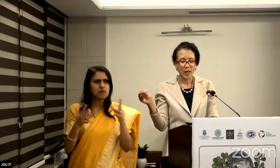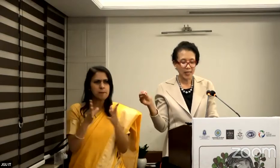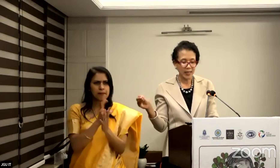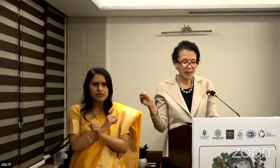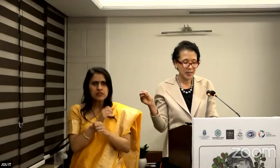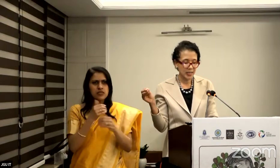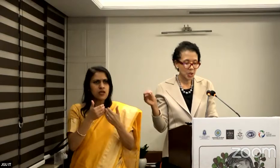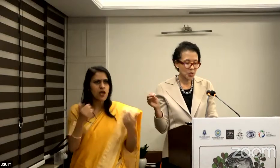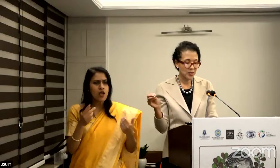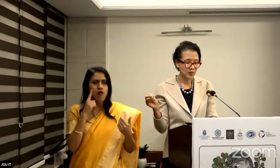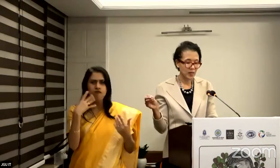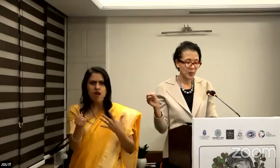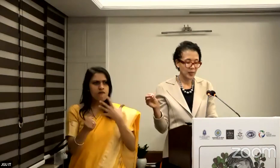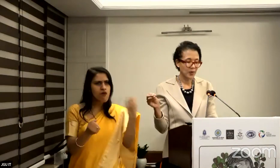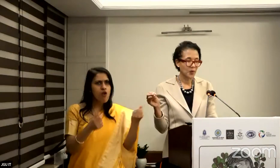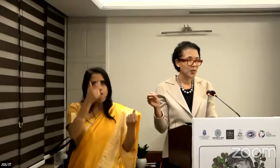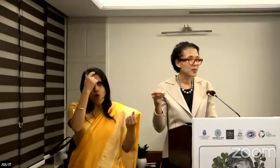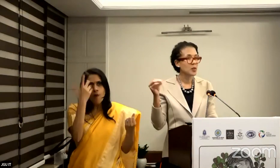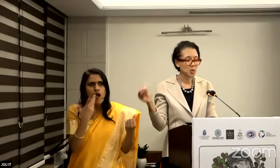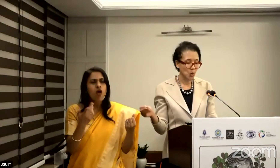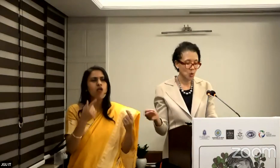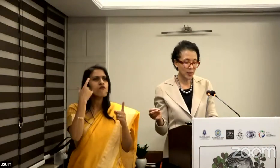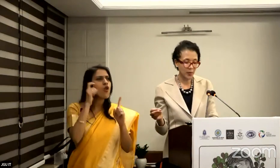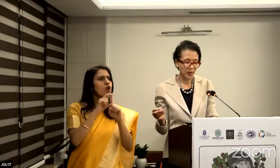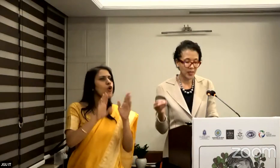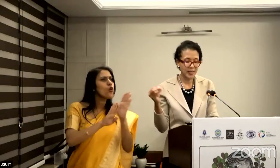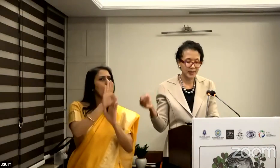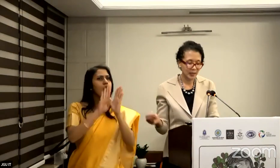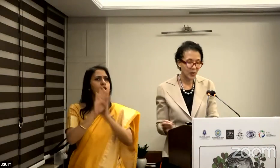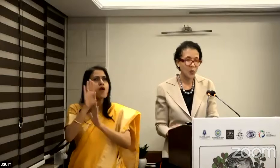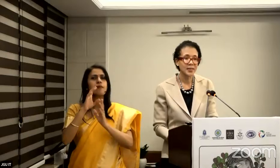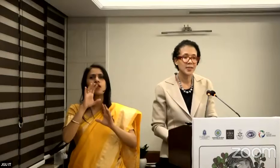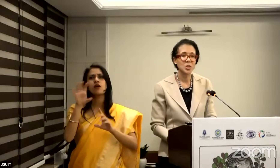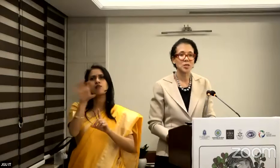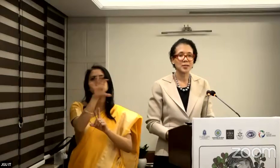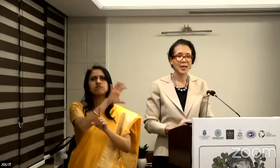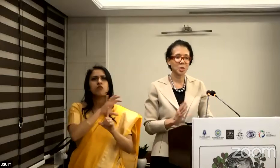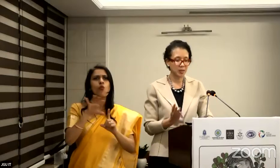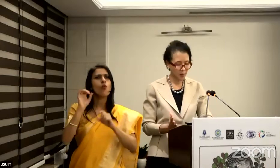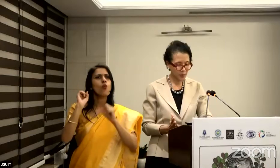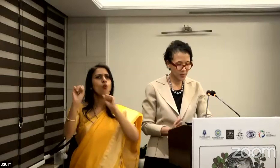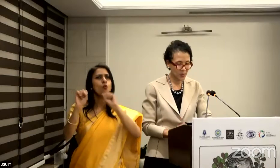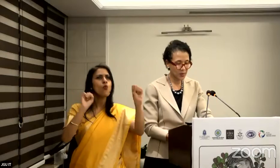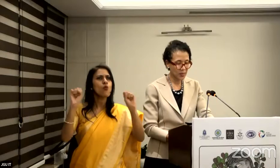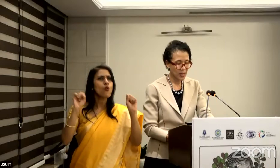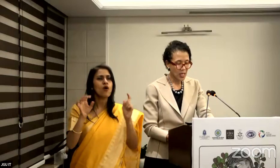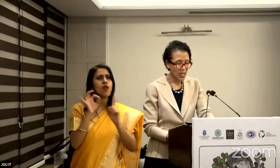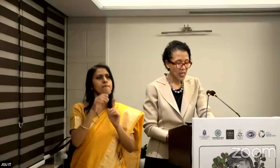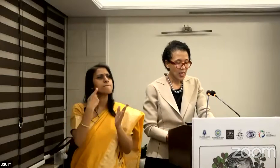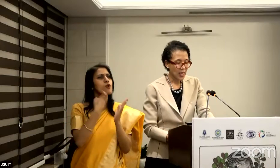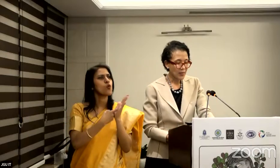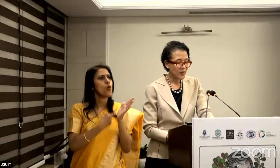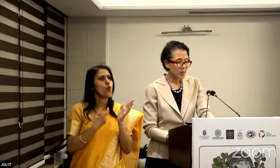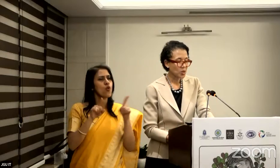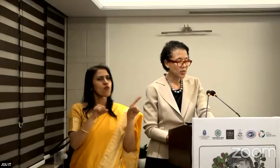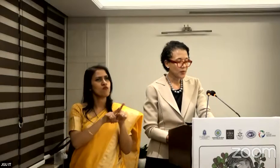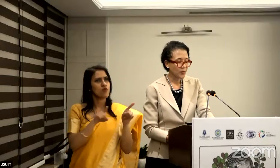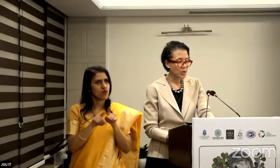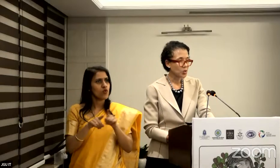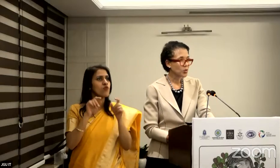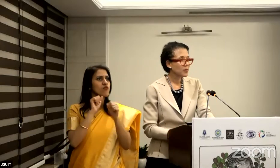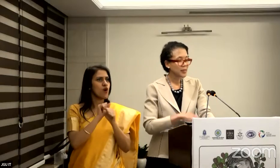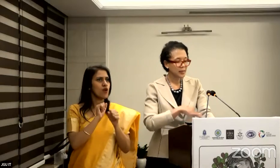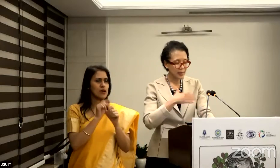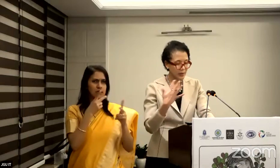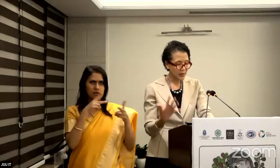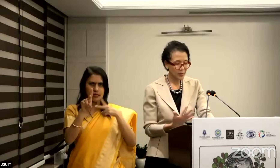to recognize the issues of developing countries, most notably with the 1971 decision establishing the principle of special and